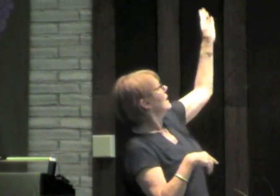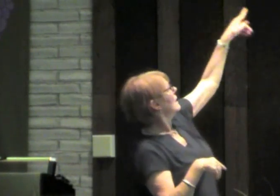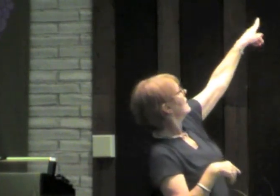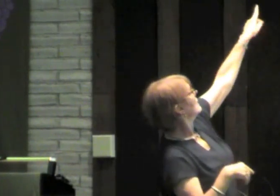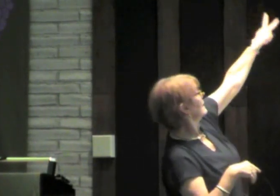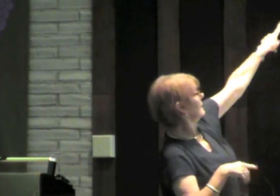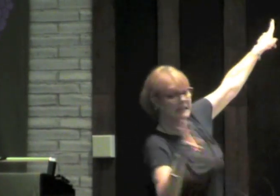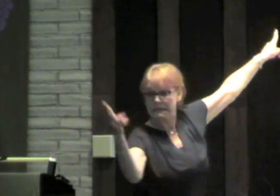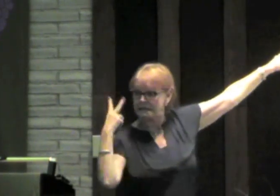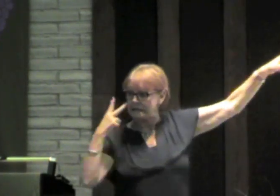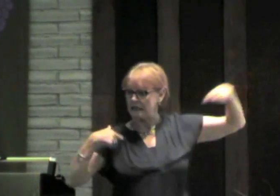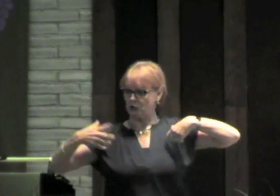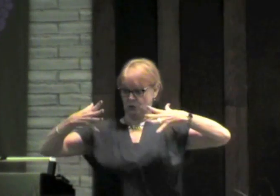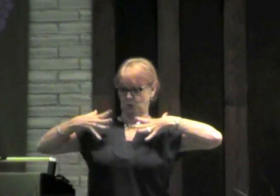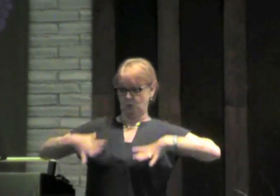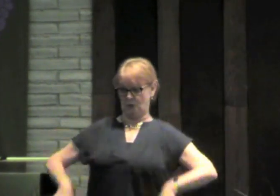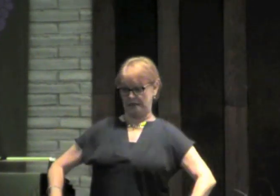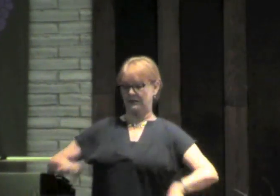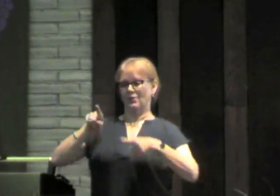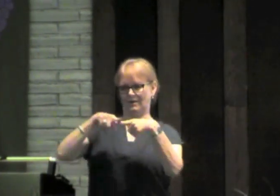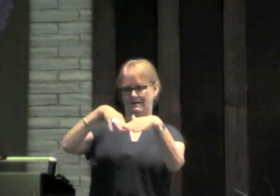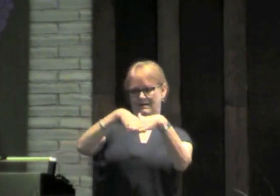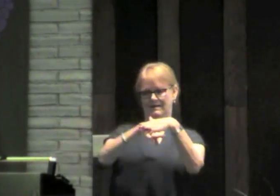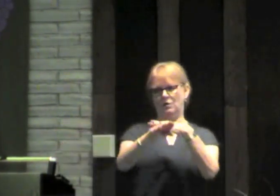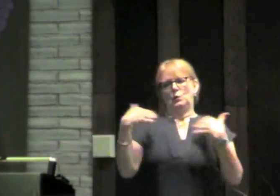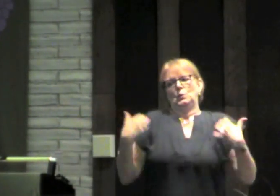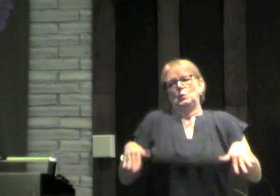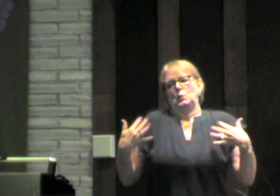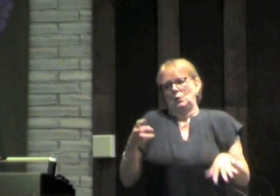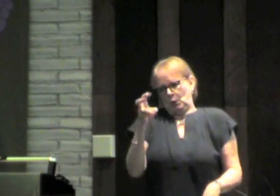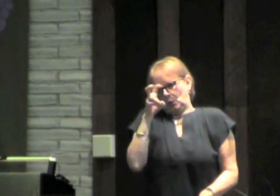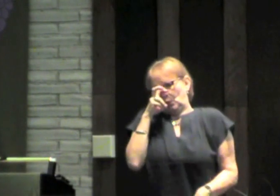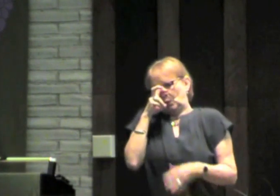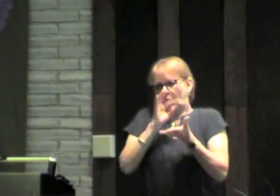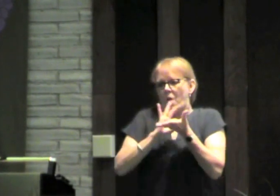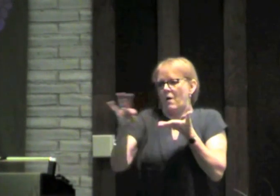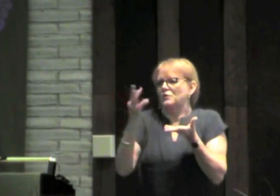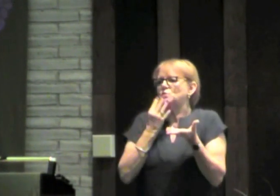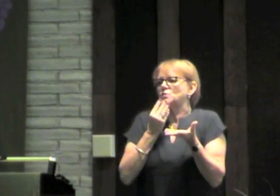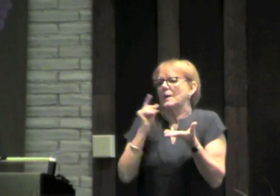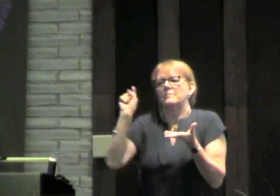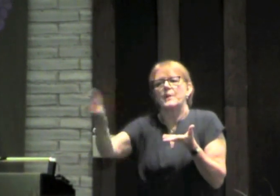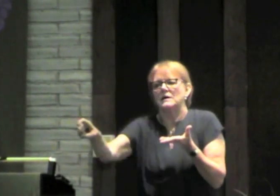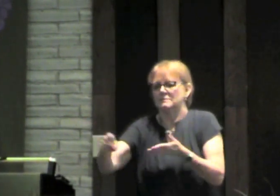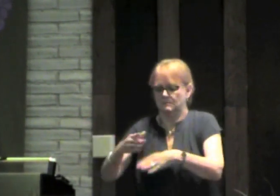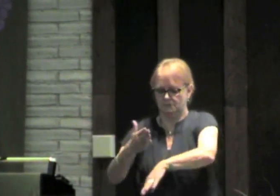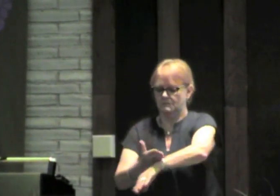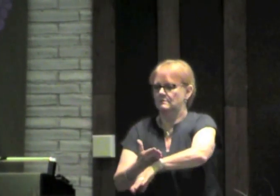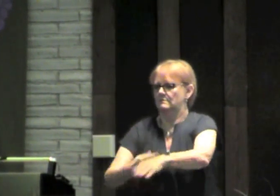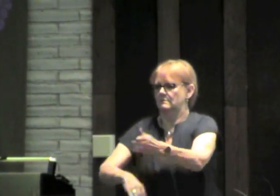Josef. But anyways, you can see here, you can see the dresses that we're wearing. Well, when we went into Jerusalem, they were very strict.